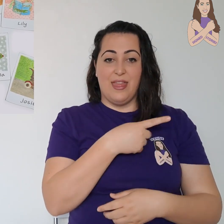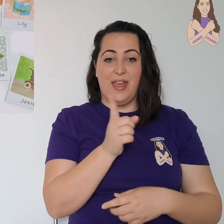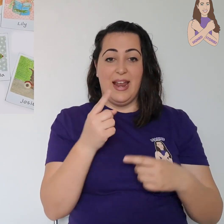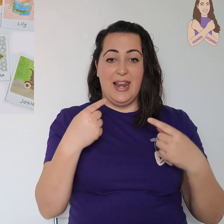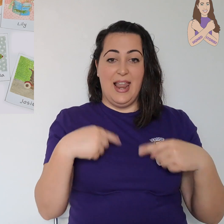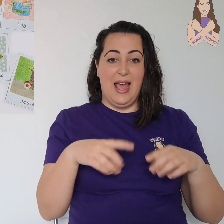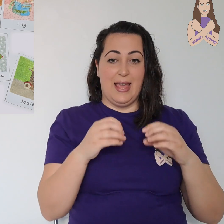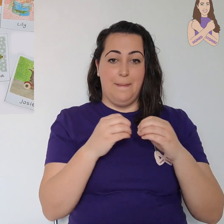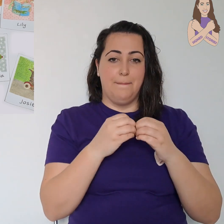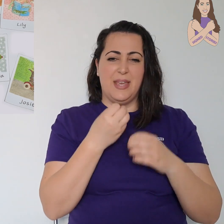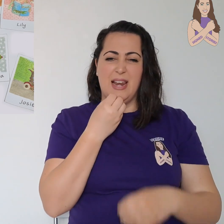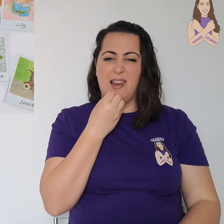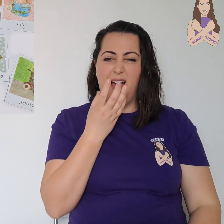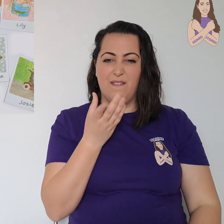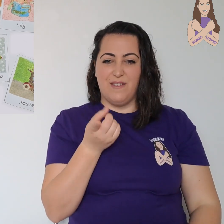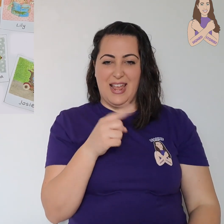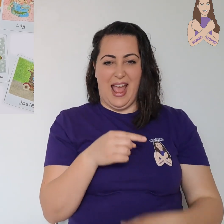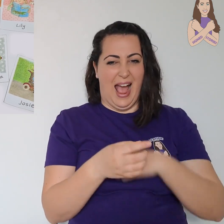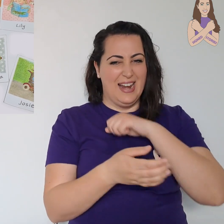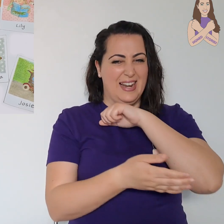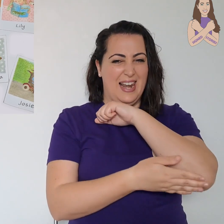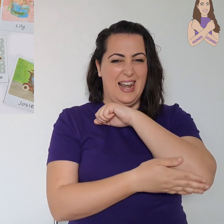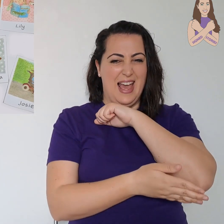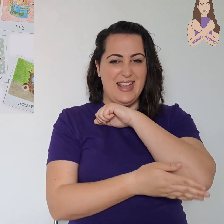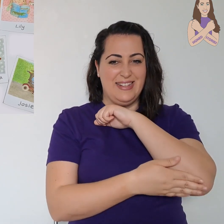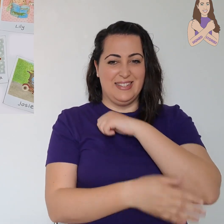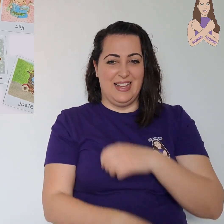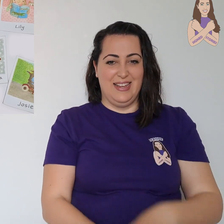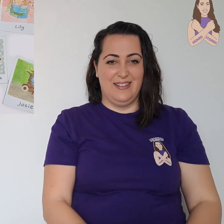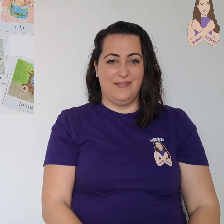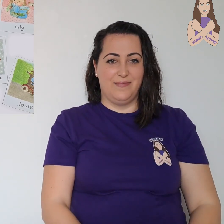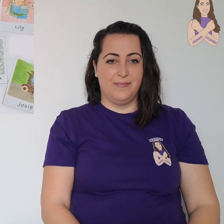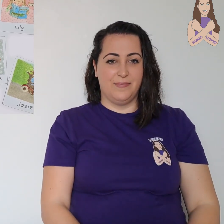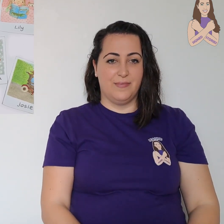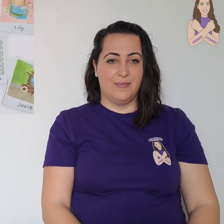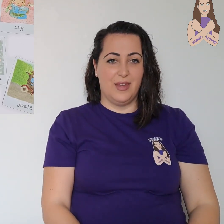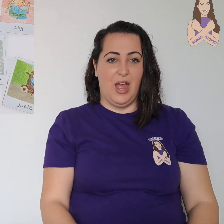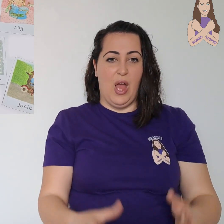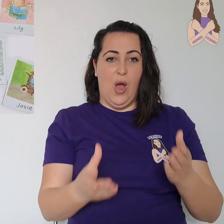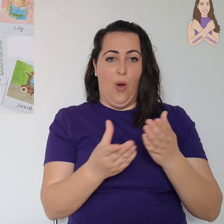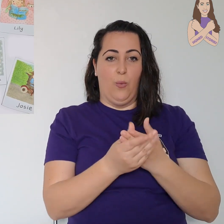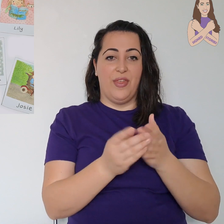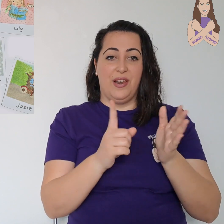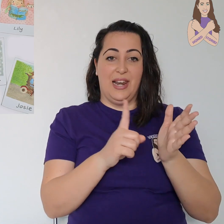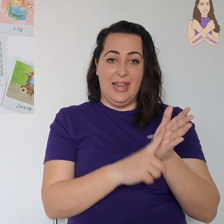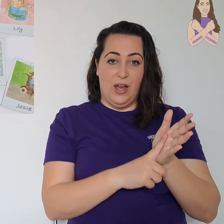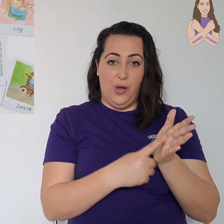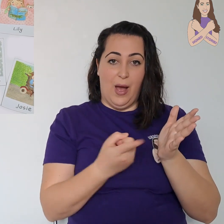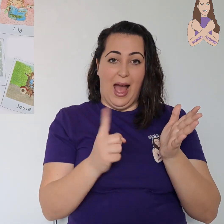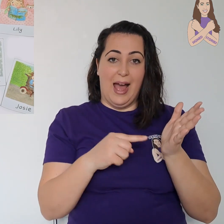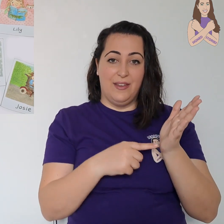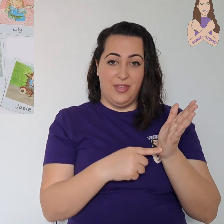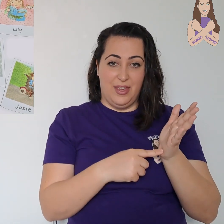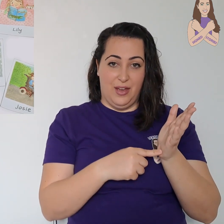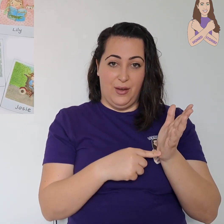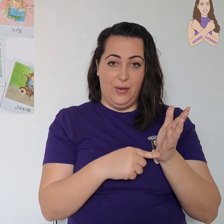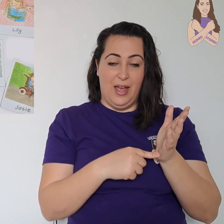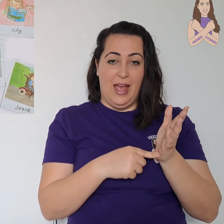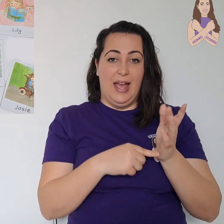they let him be lovely and lazy. With Leo and Theo,